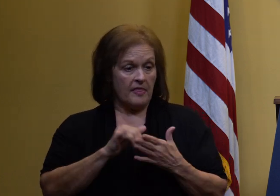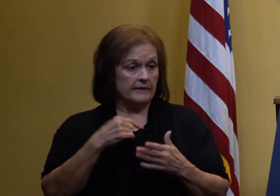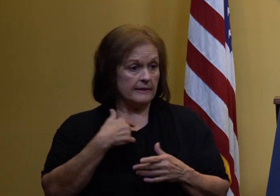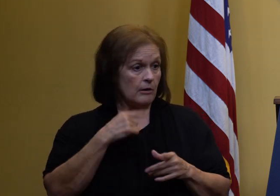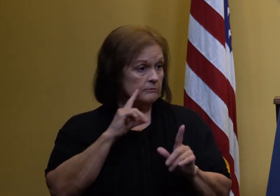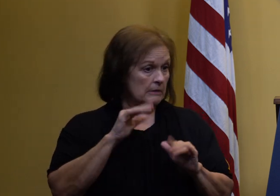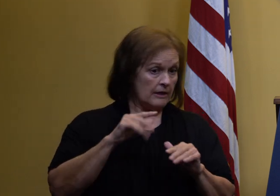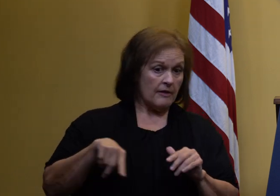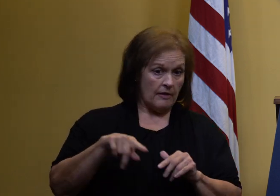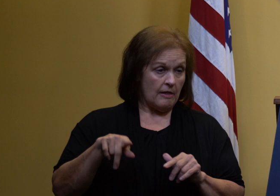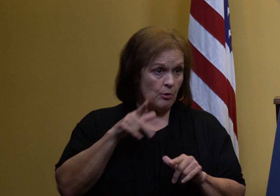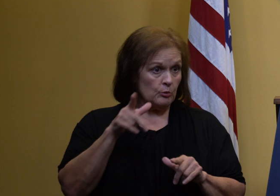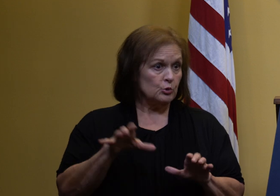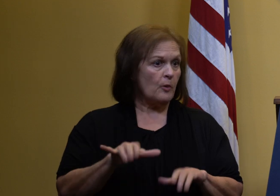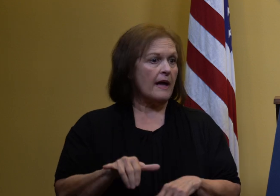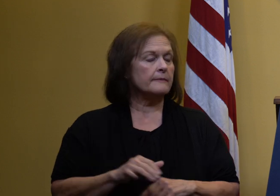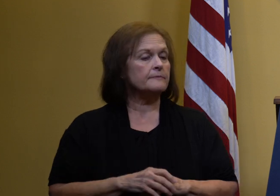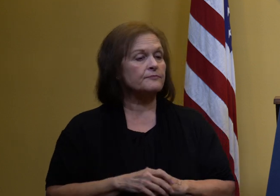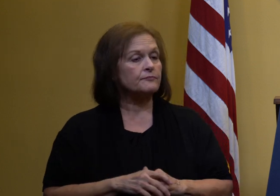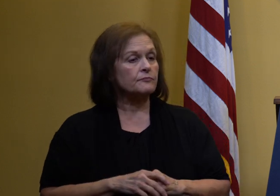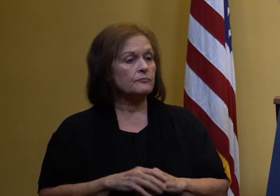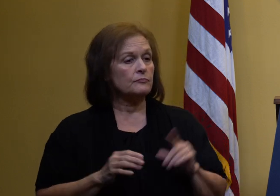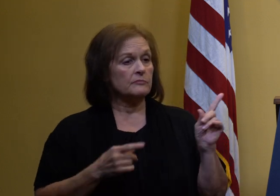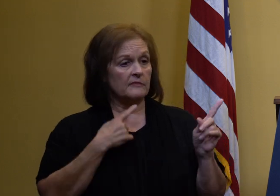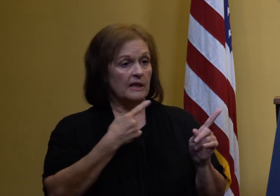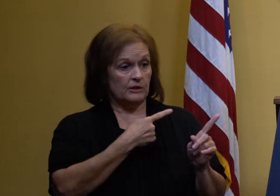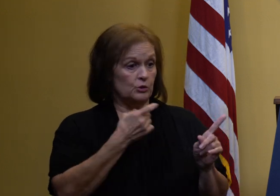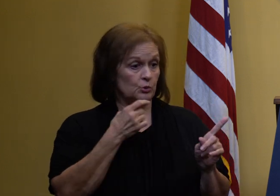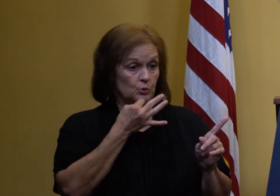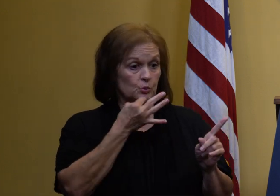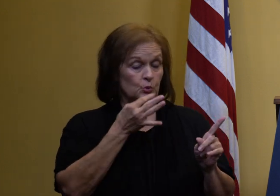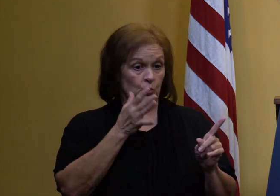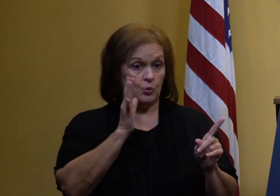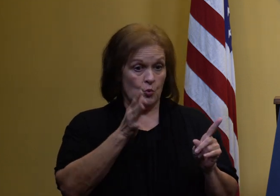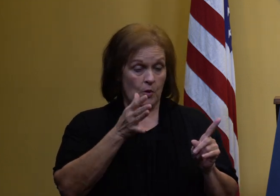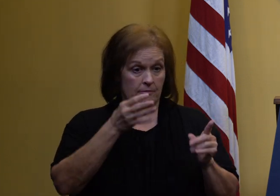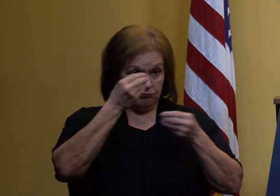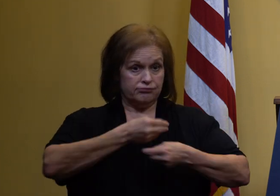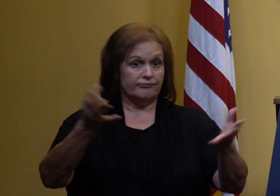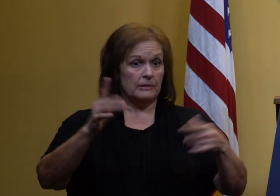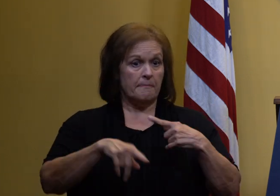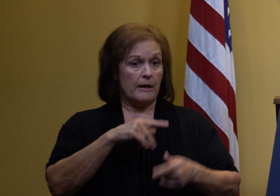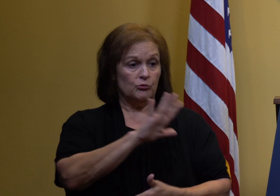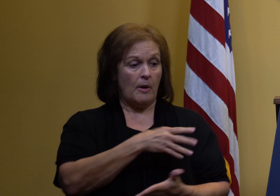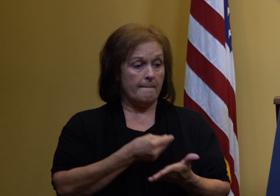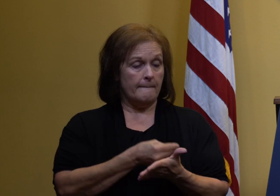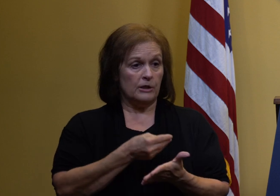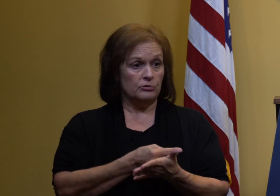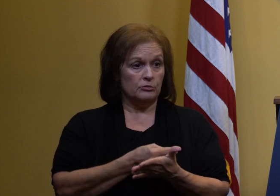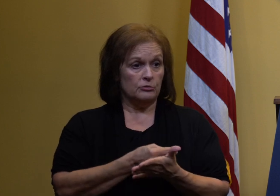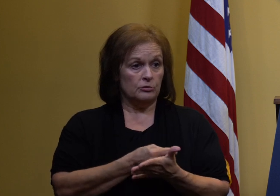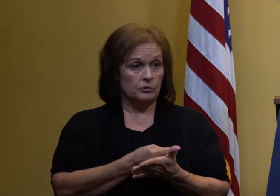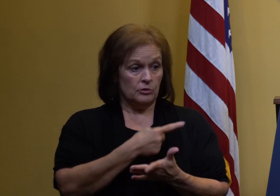that our superintendent will continue to do just that. You will be rolling out your budget proposal for '24 soon. Have you talked